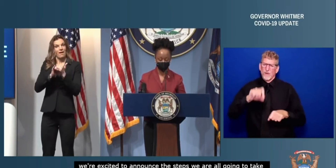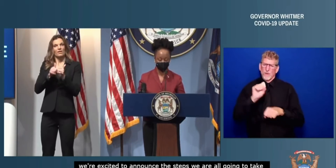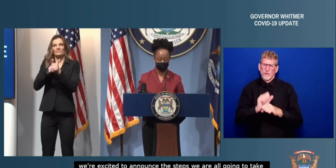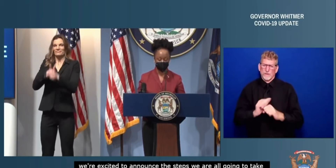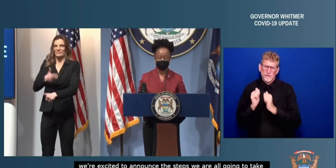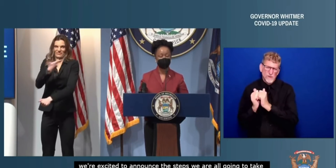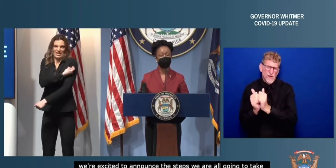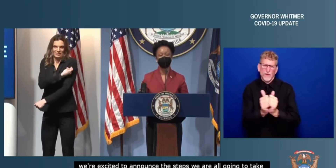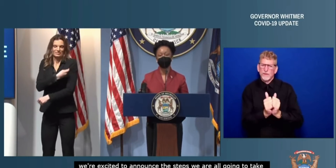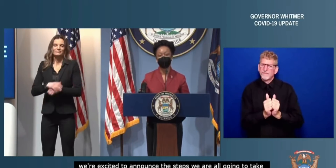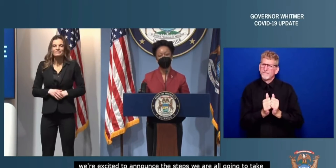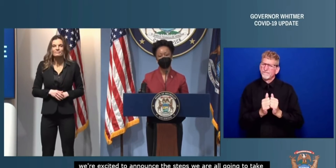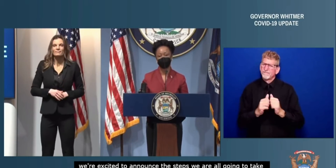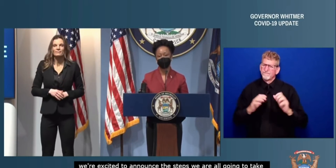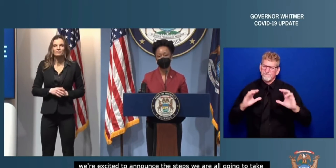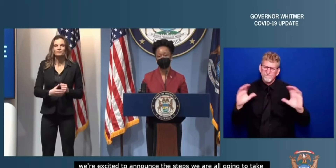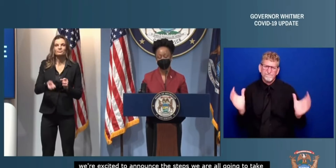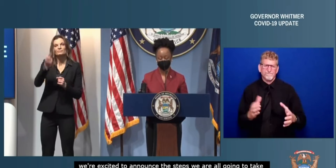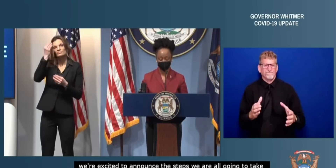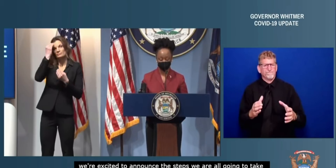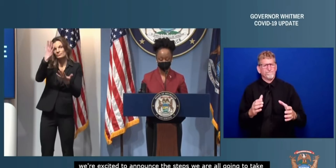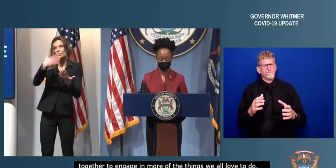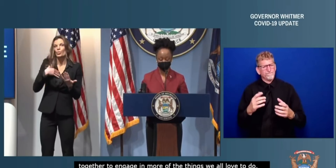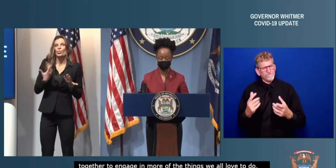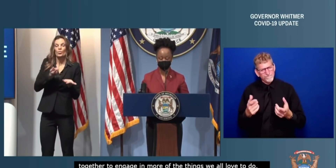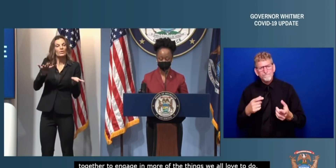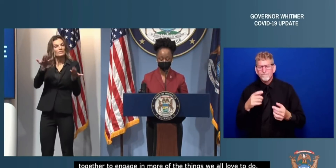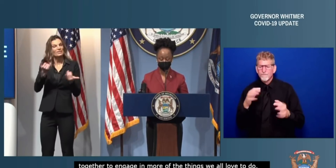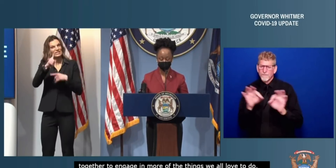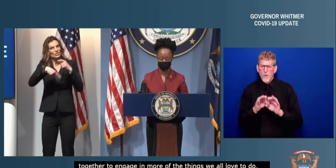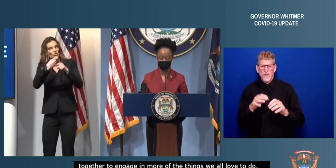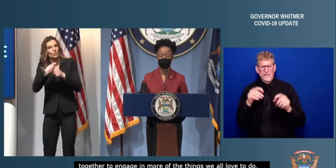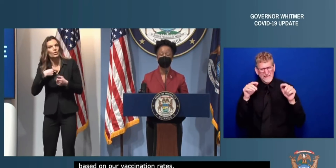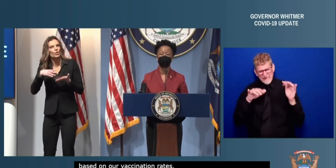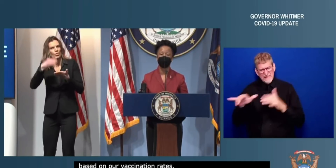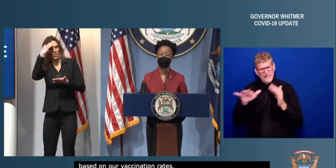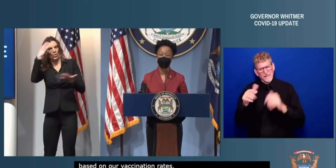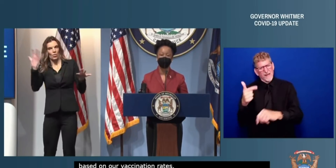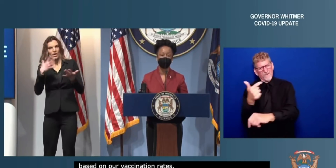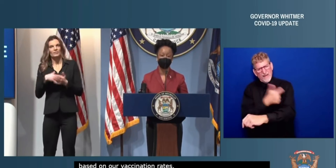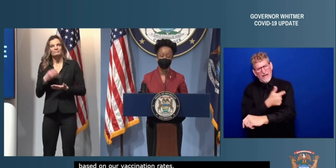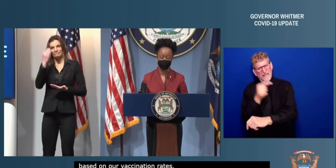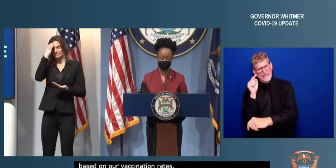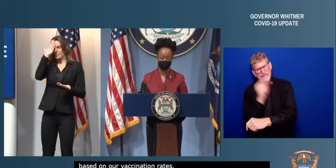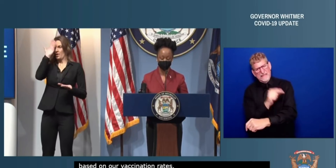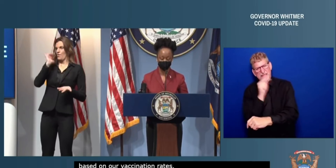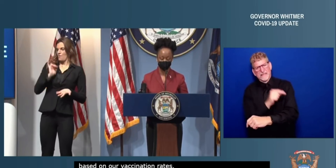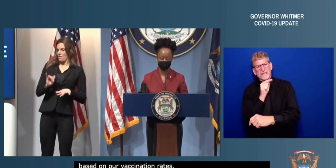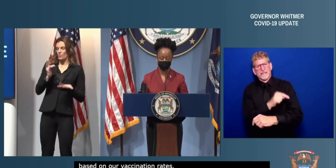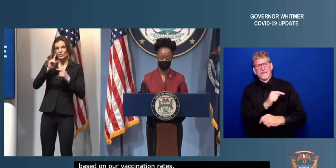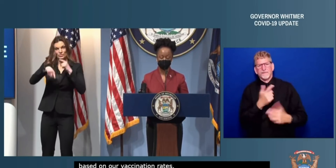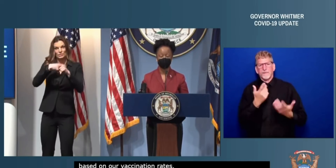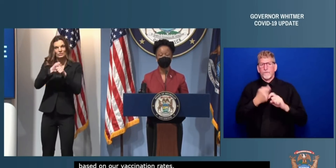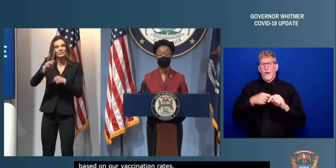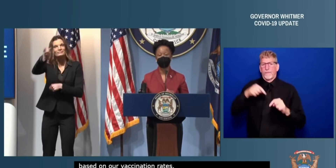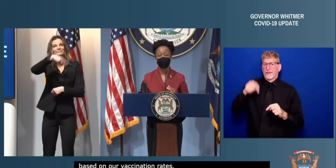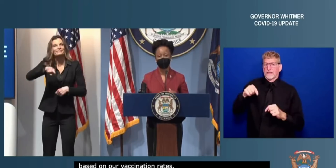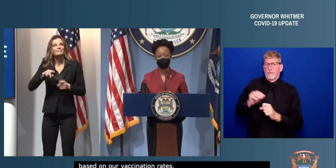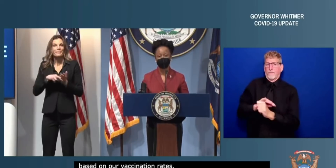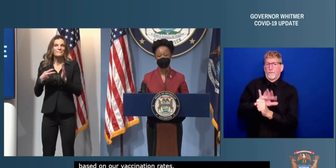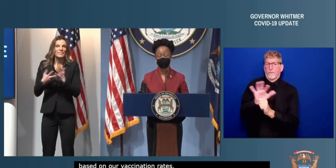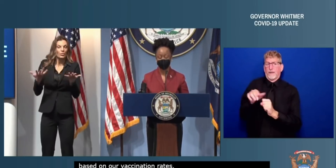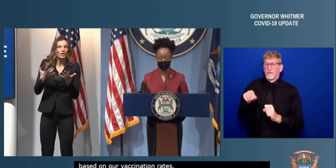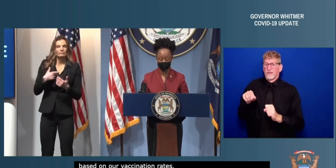rates. I think the one thing that we've learned from this pandemic is that we are all in this together. No matter